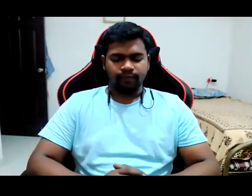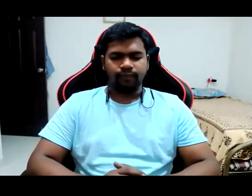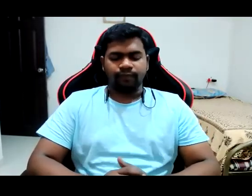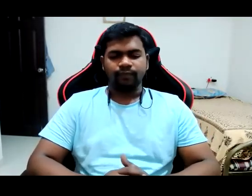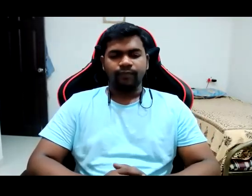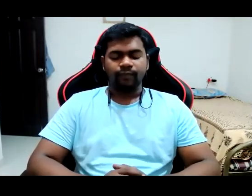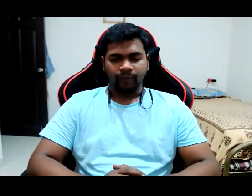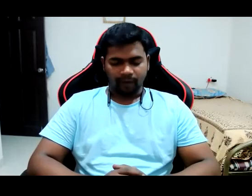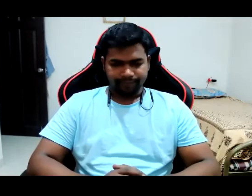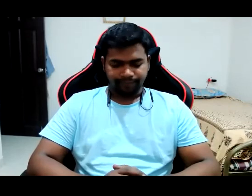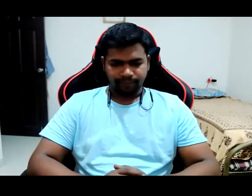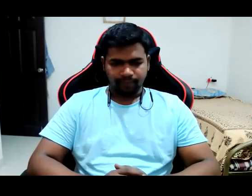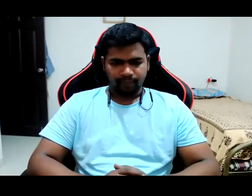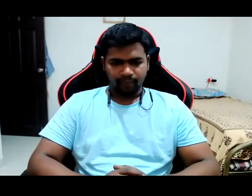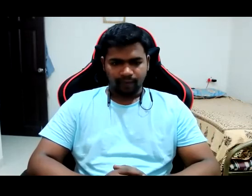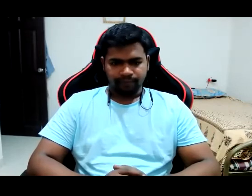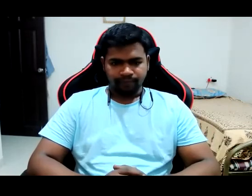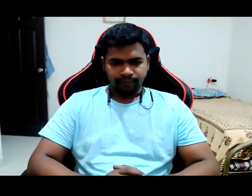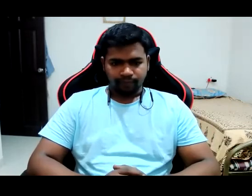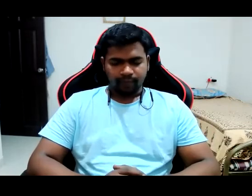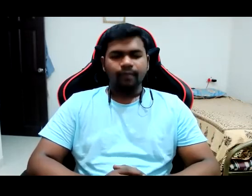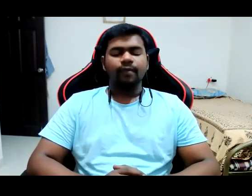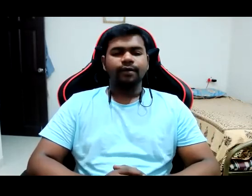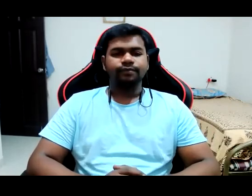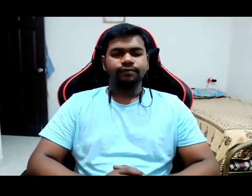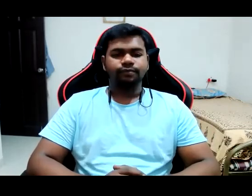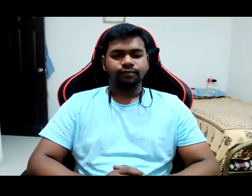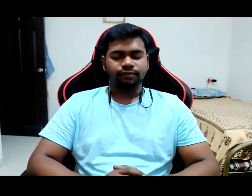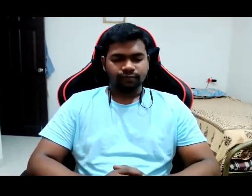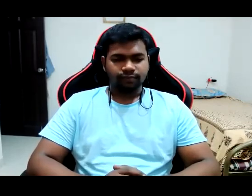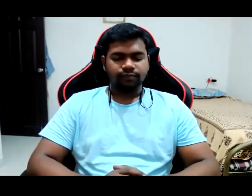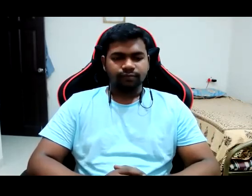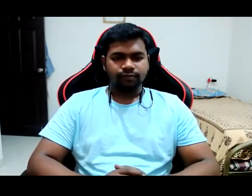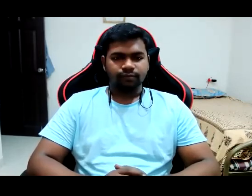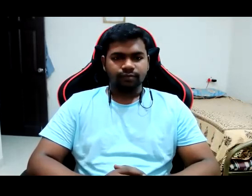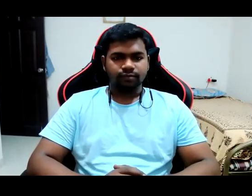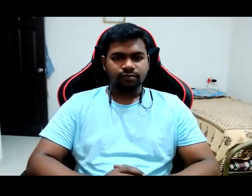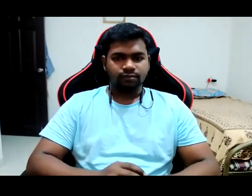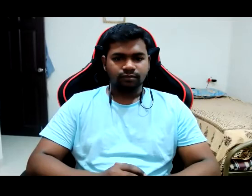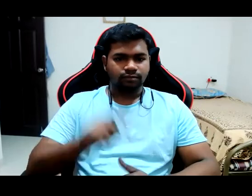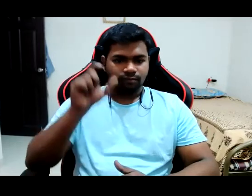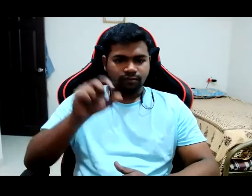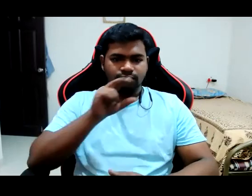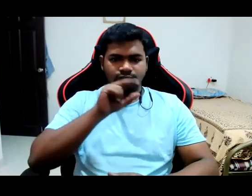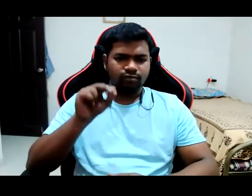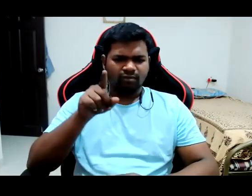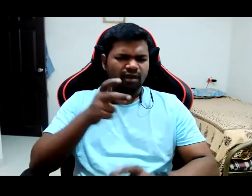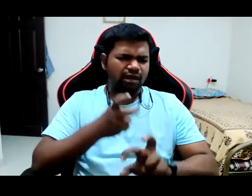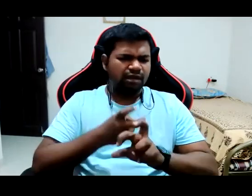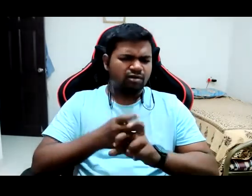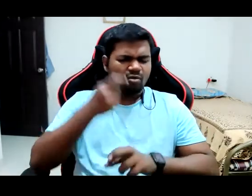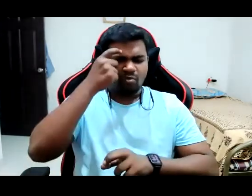Yeah, sure. So Shakul and Karthik, I was facing one difficulty difficulty. It's not a difficulty, but the